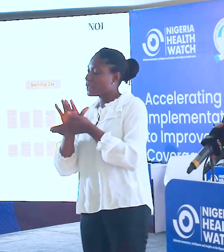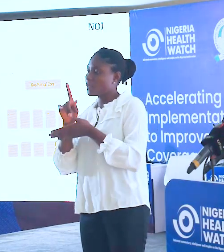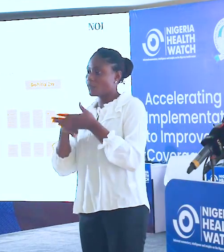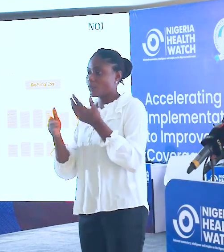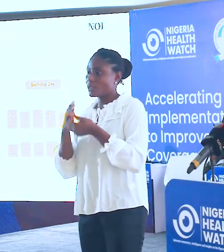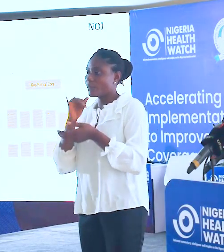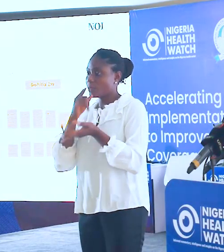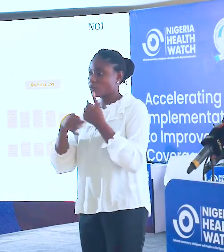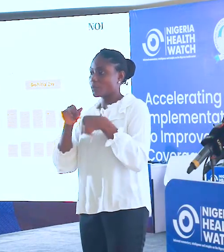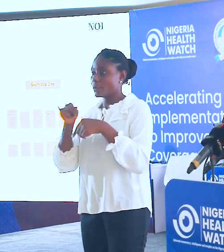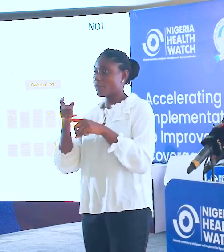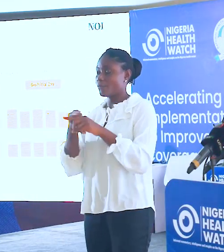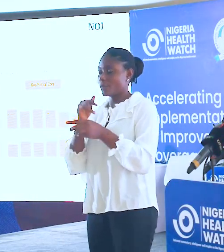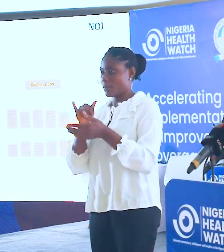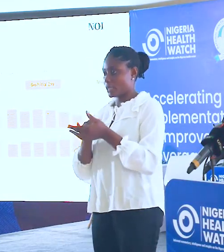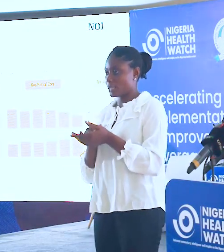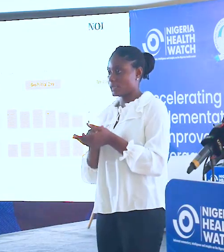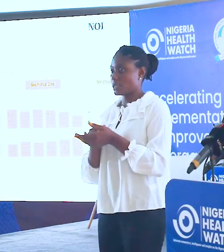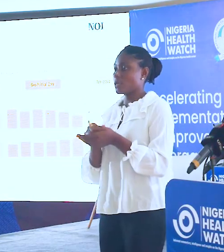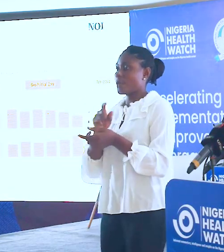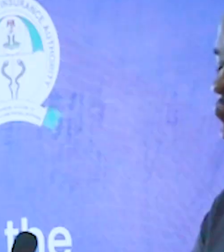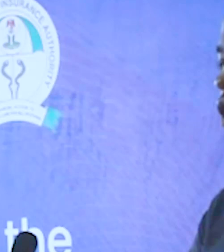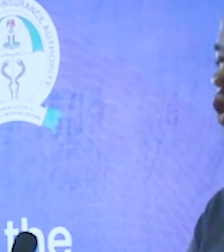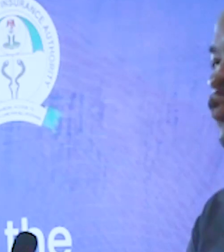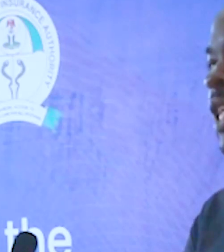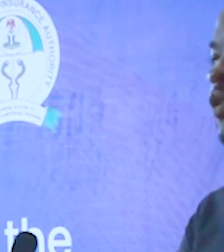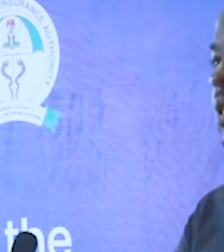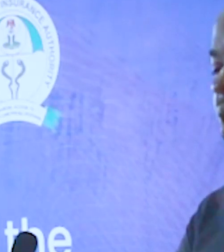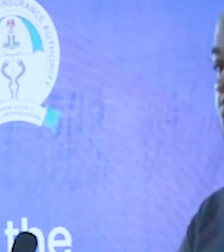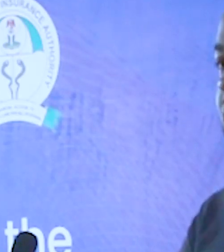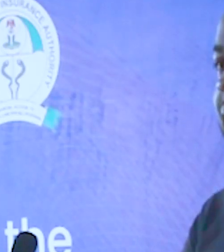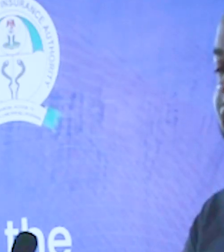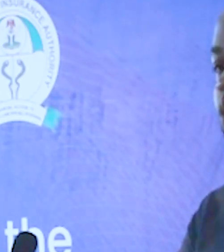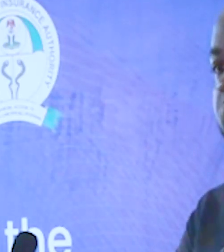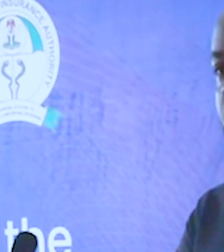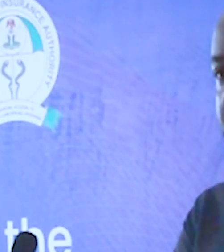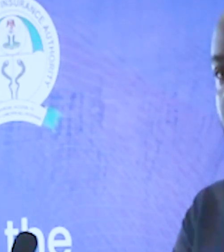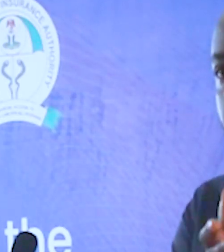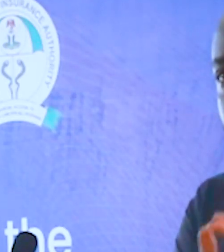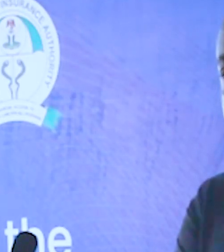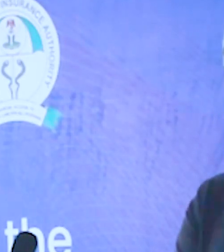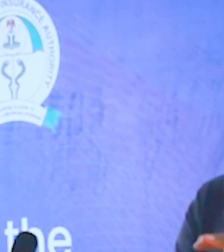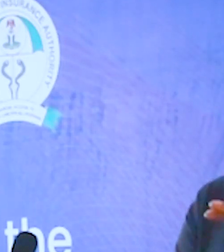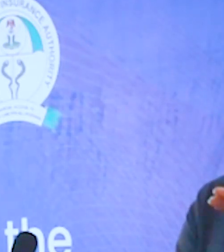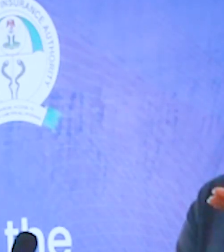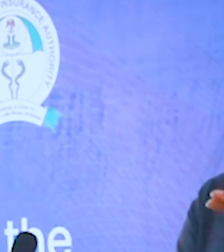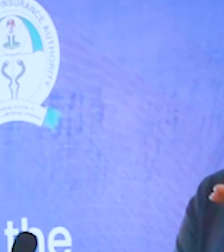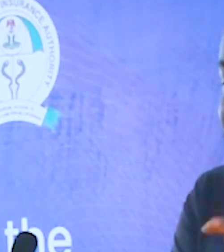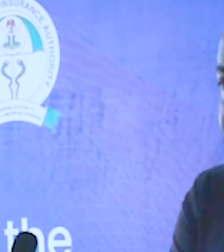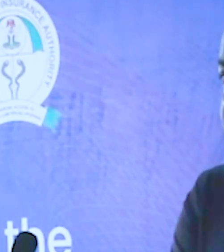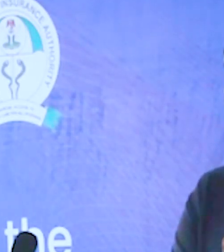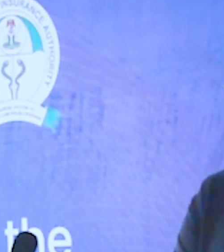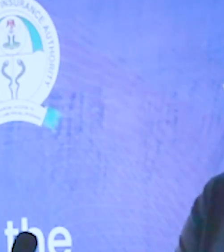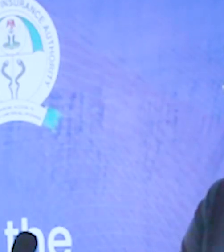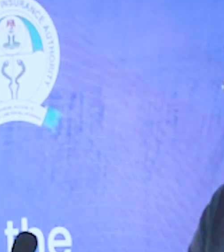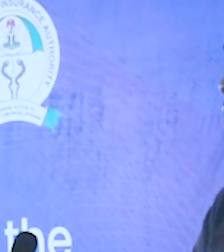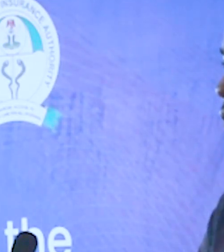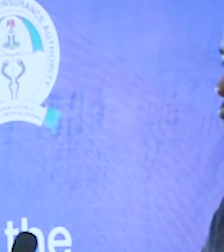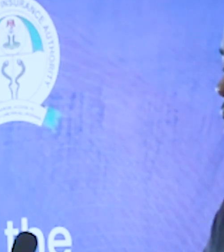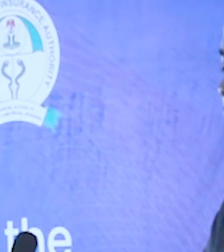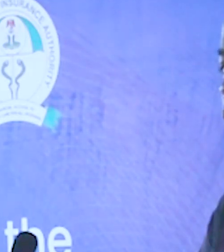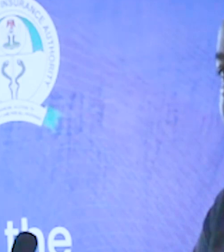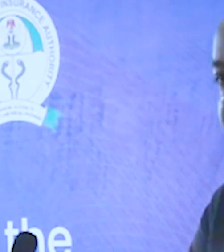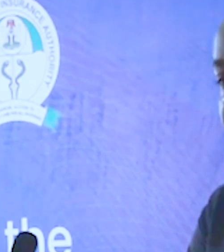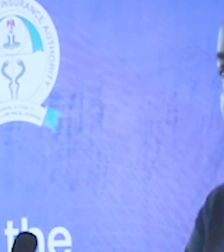whatever is coming out from that that particular source. So it's really critical that as we try to push this mandatory health